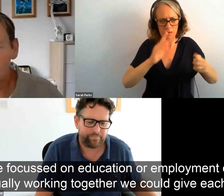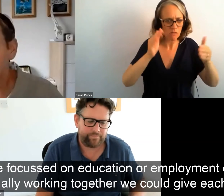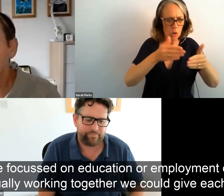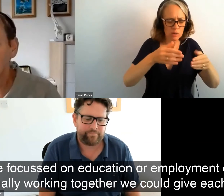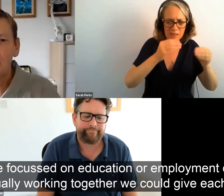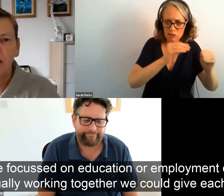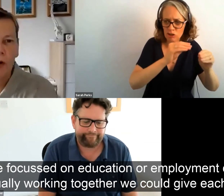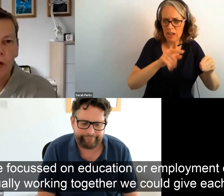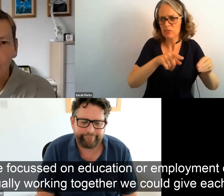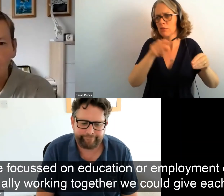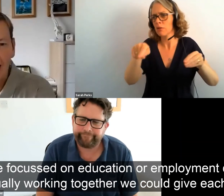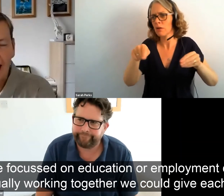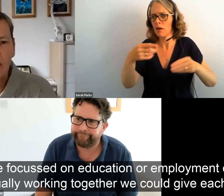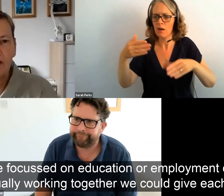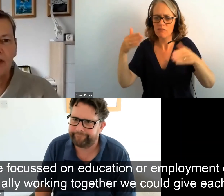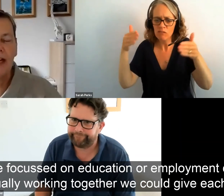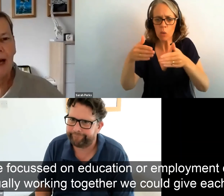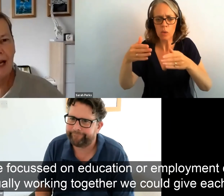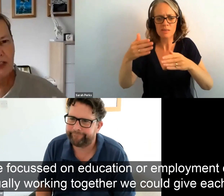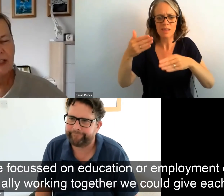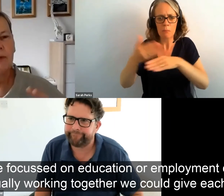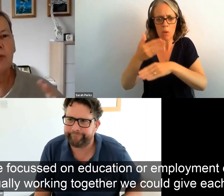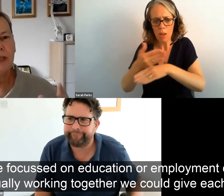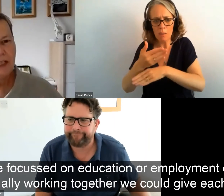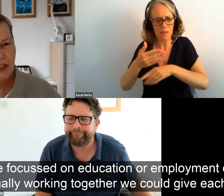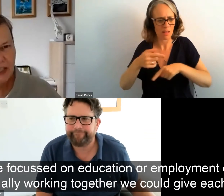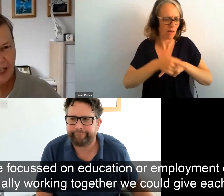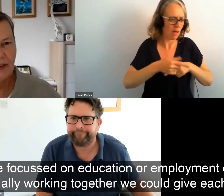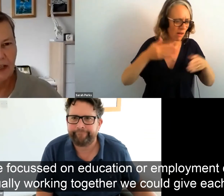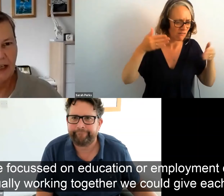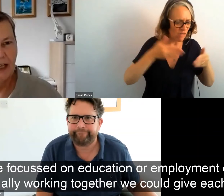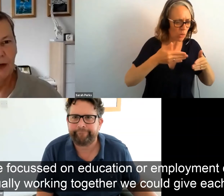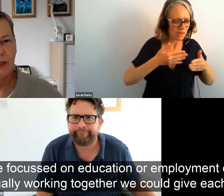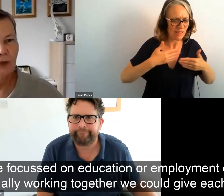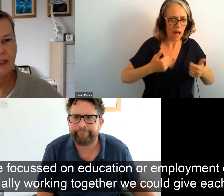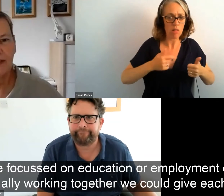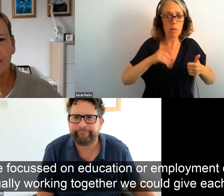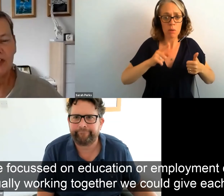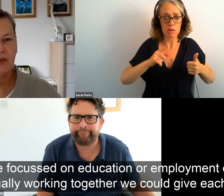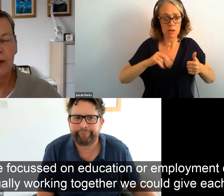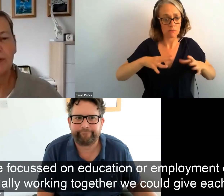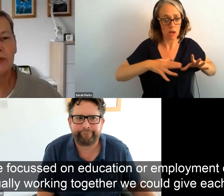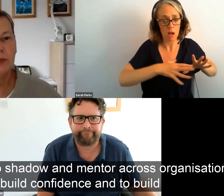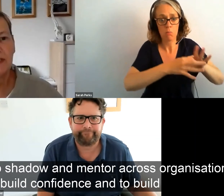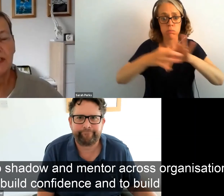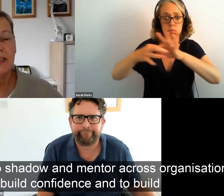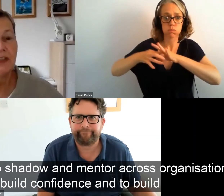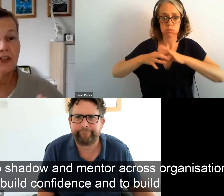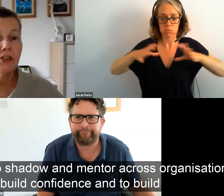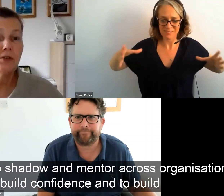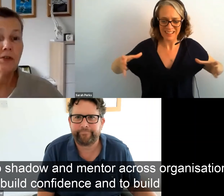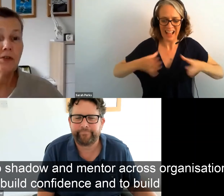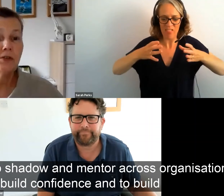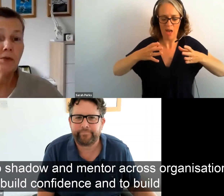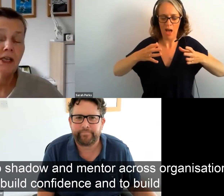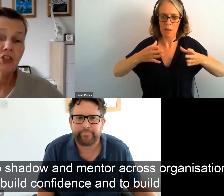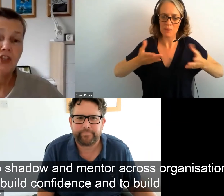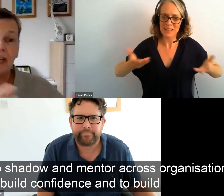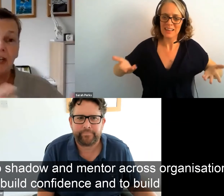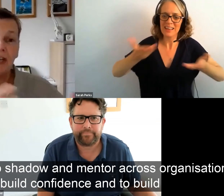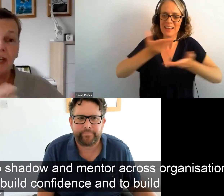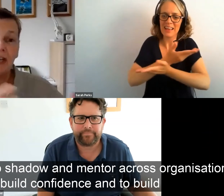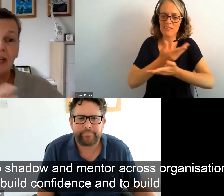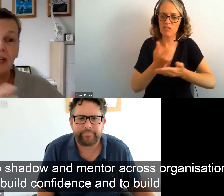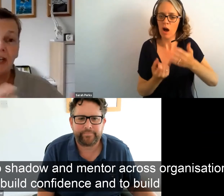or employment or health, but actually working together, we could give each other opportunities to